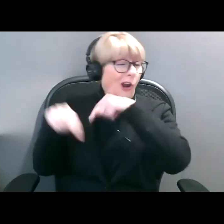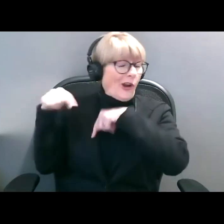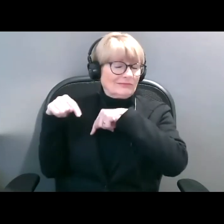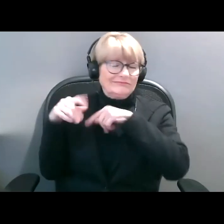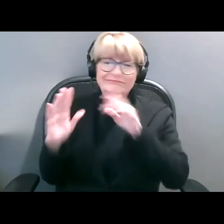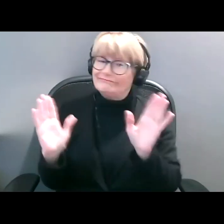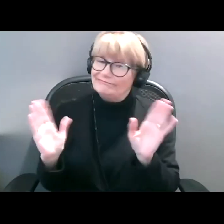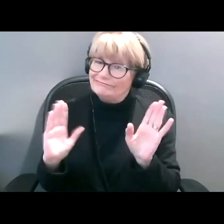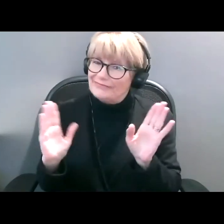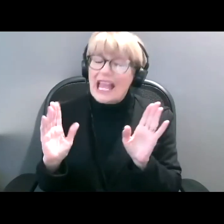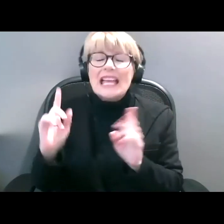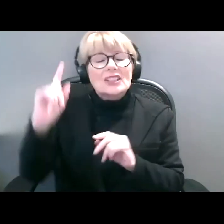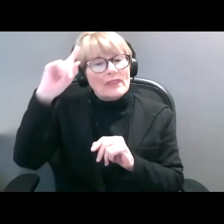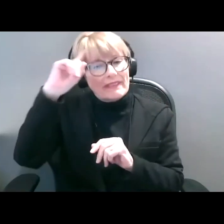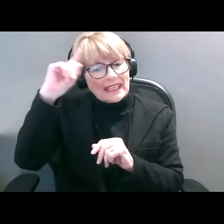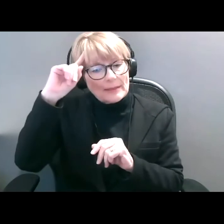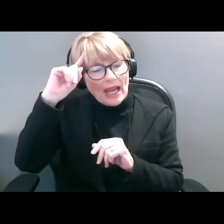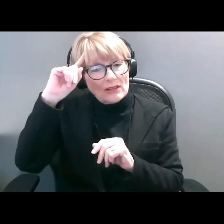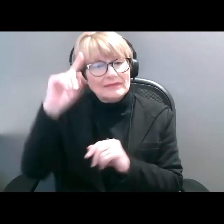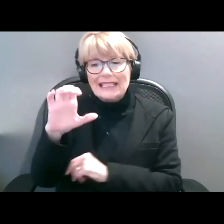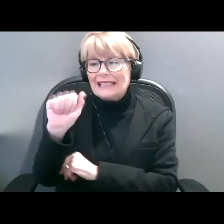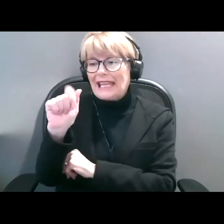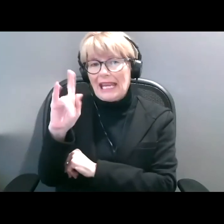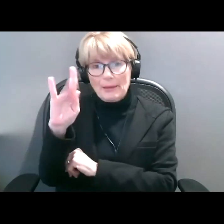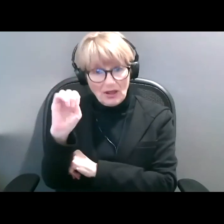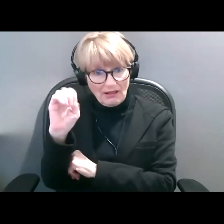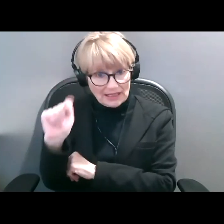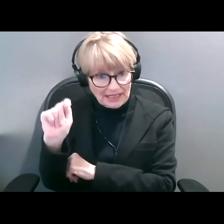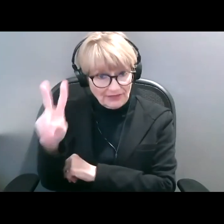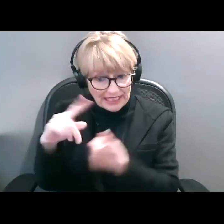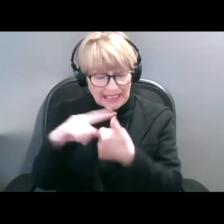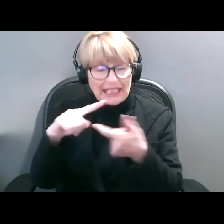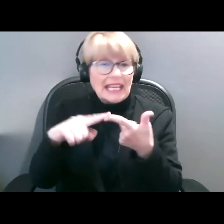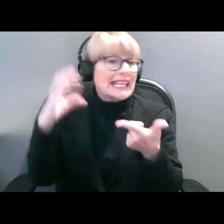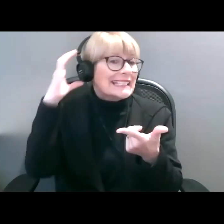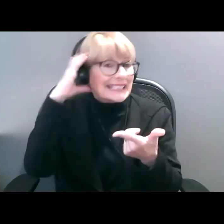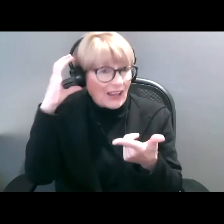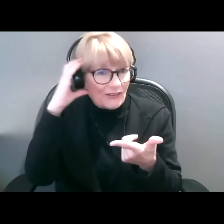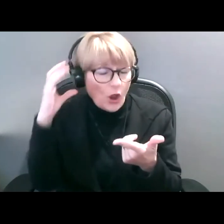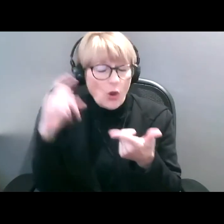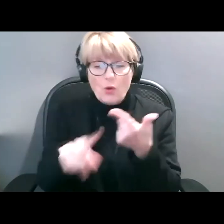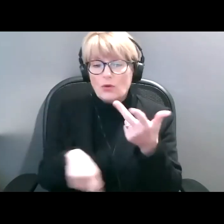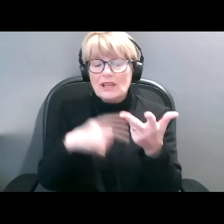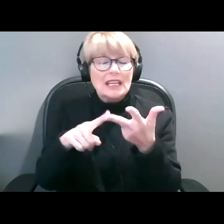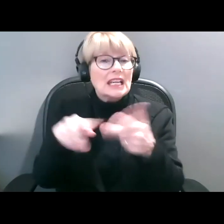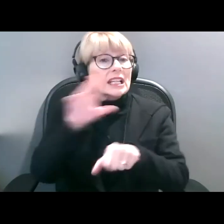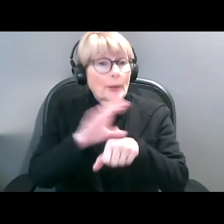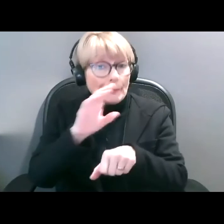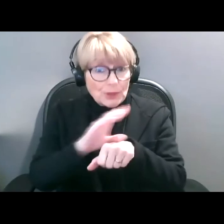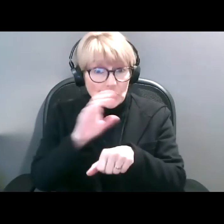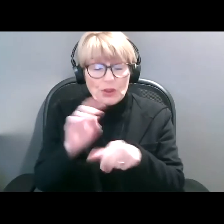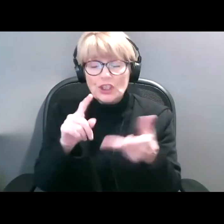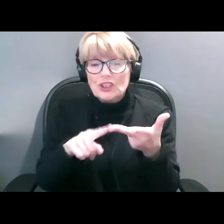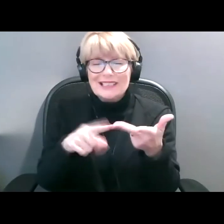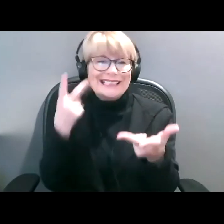back on cable television, cell phones, computers, to